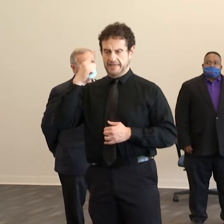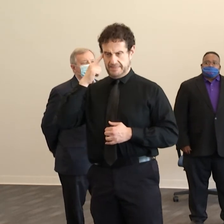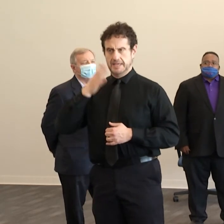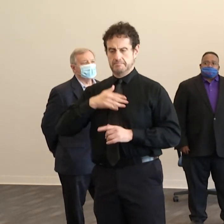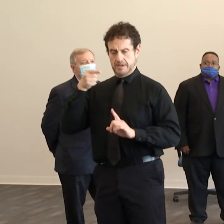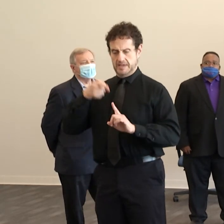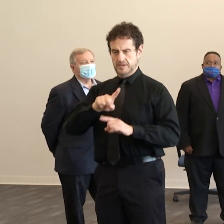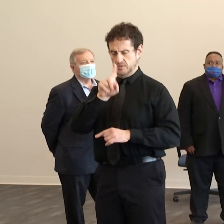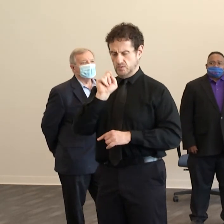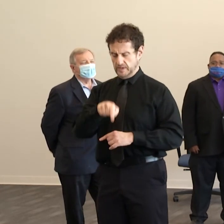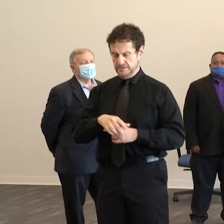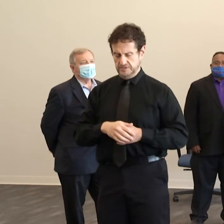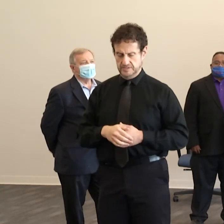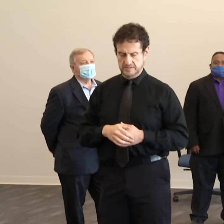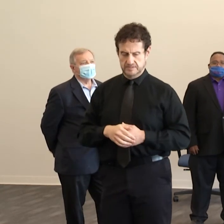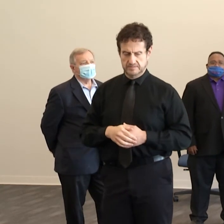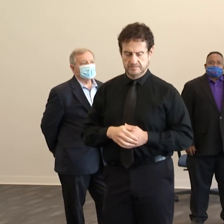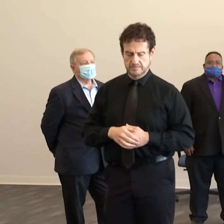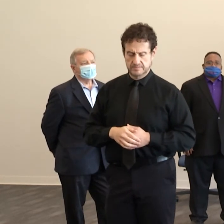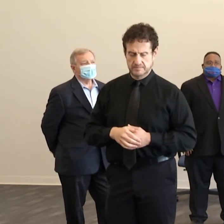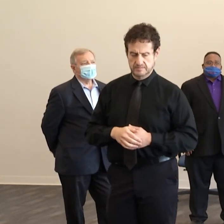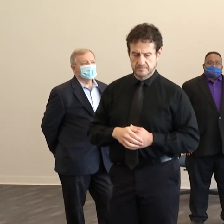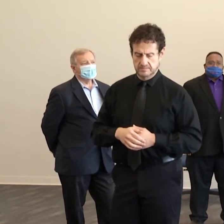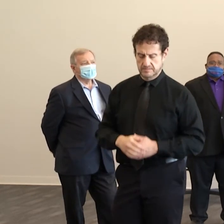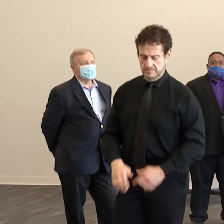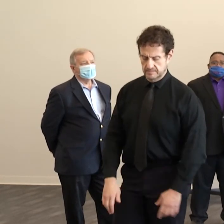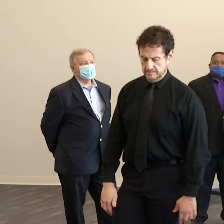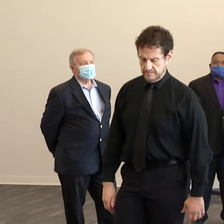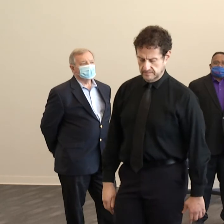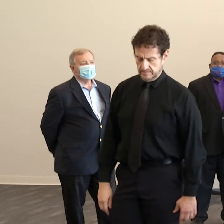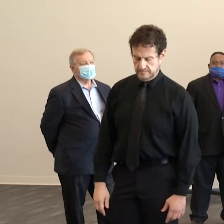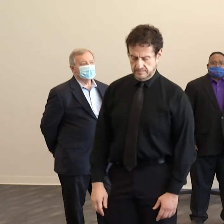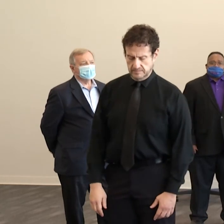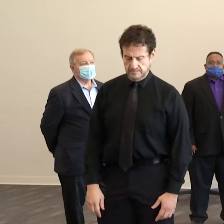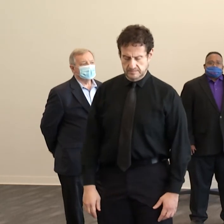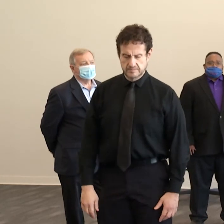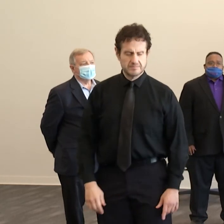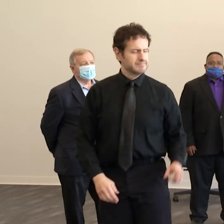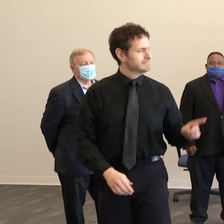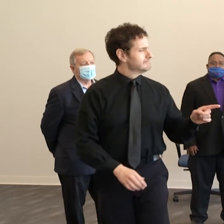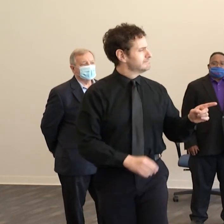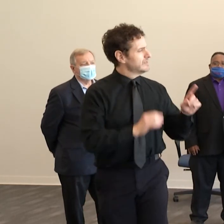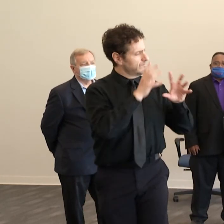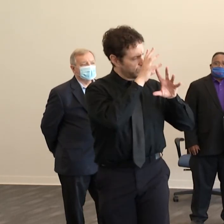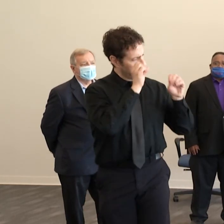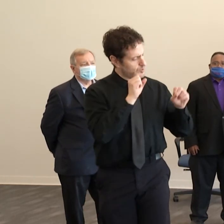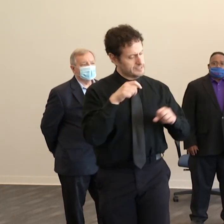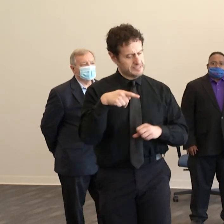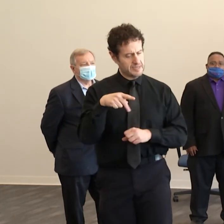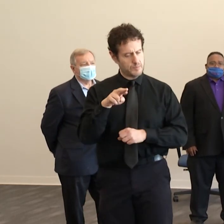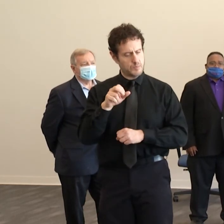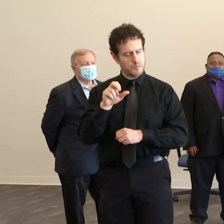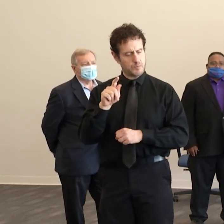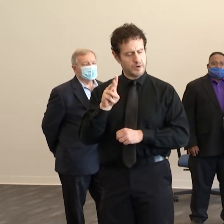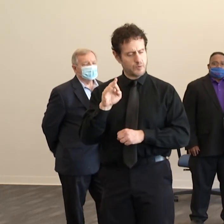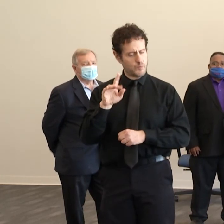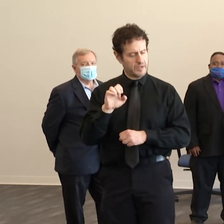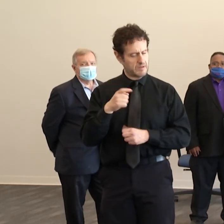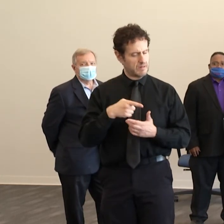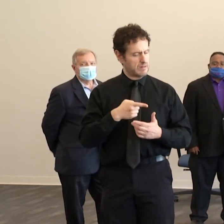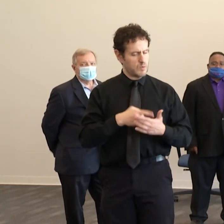just, what could this is for President Preckwinkle, is there anything that you're able to